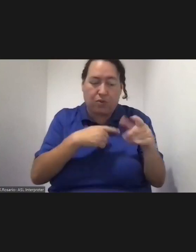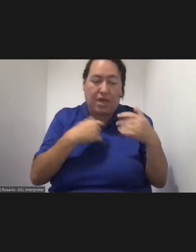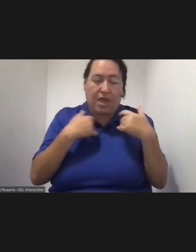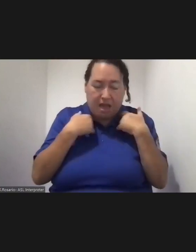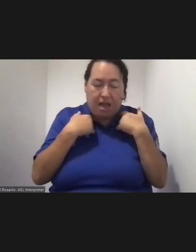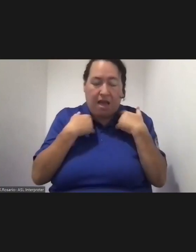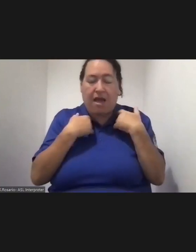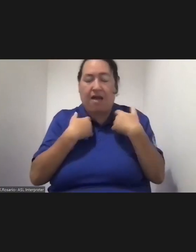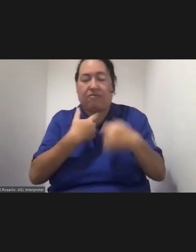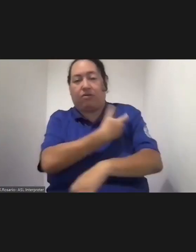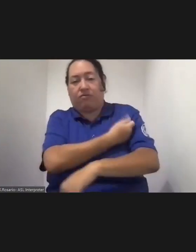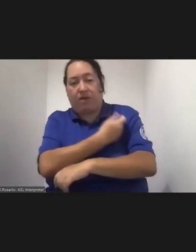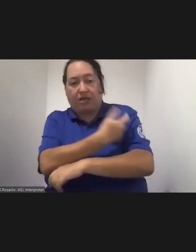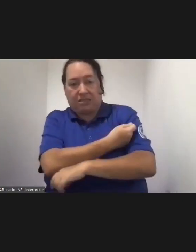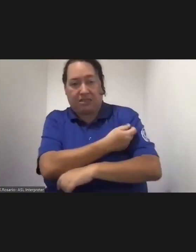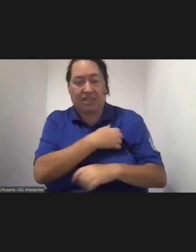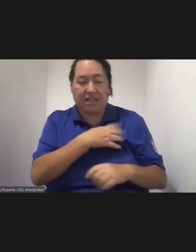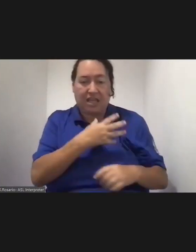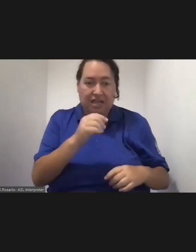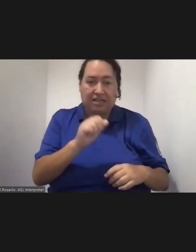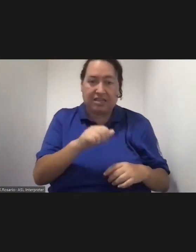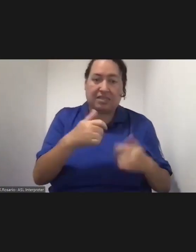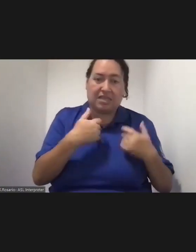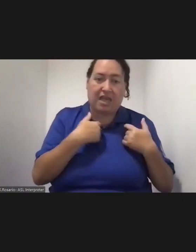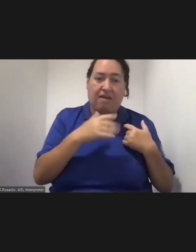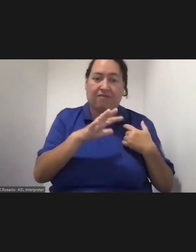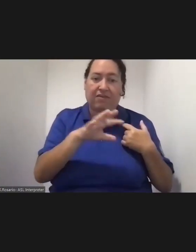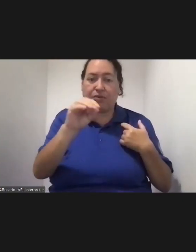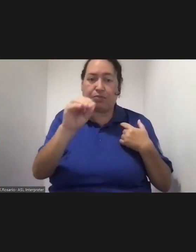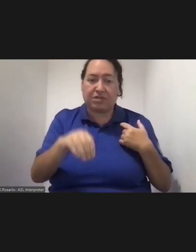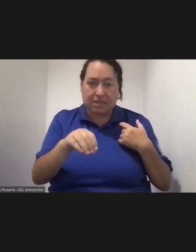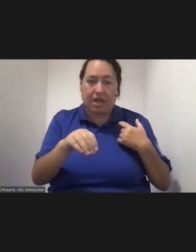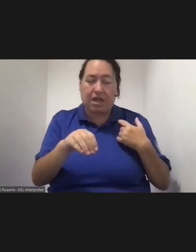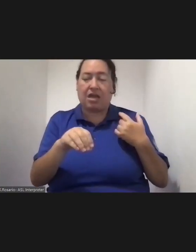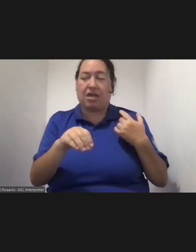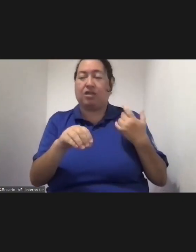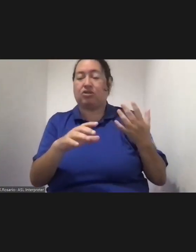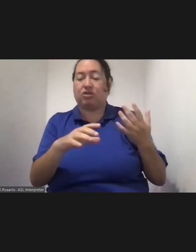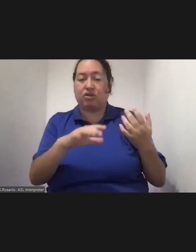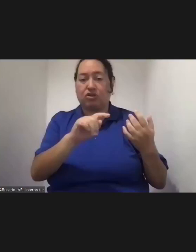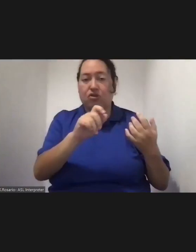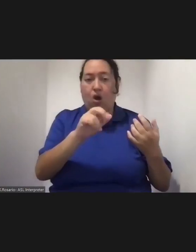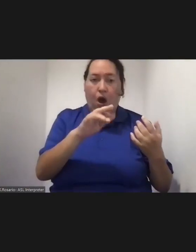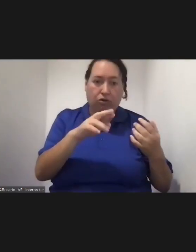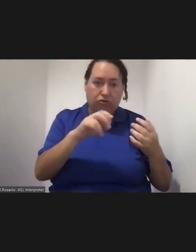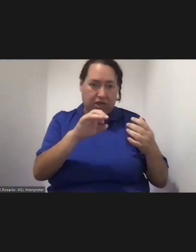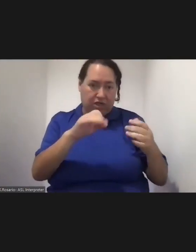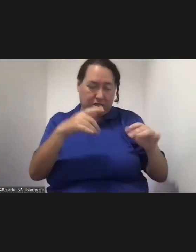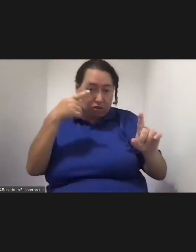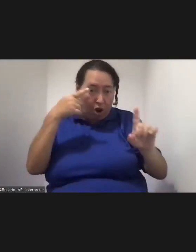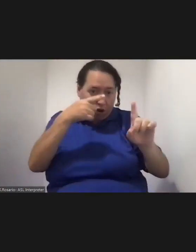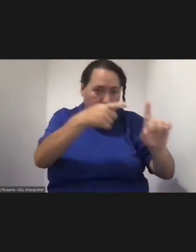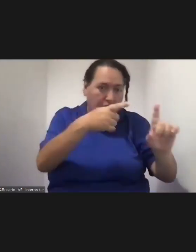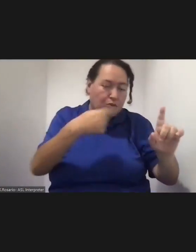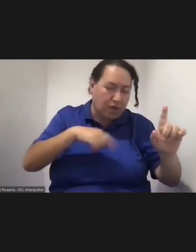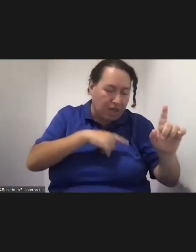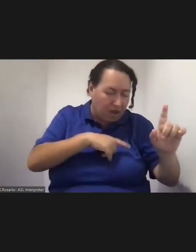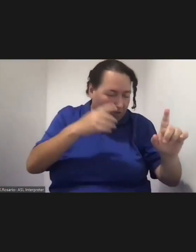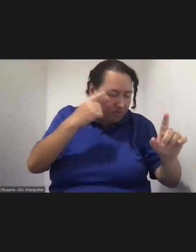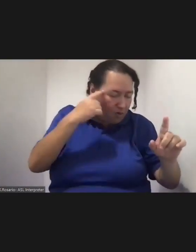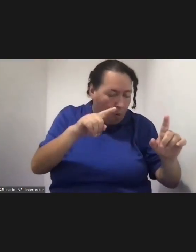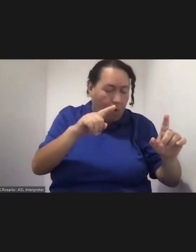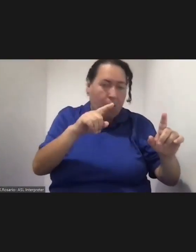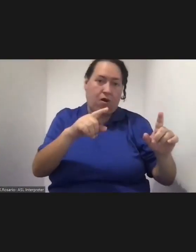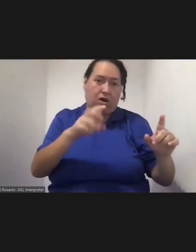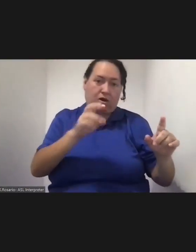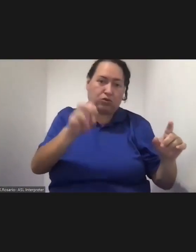yes, there is traction to hit the 50% target for the possible reopening of Guam for tourism. We cannot rely